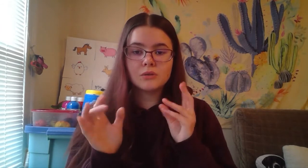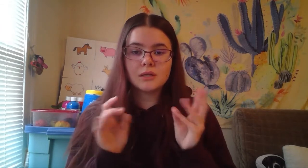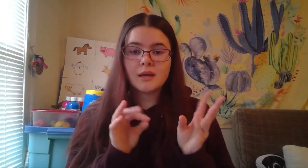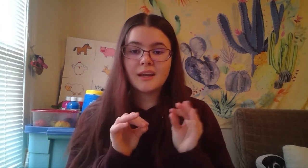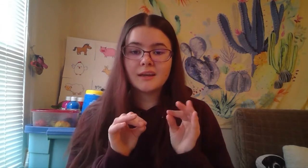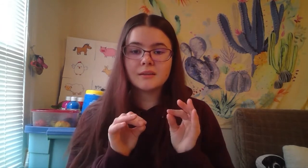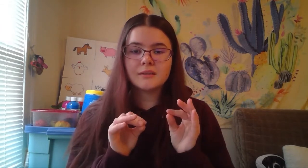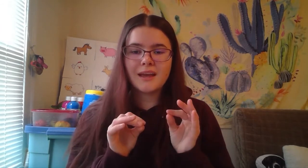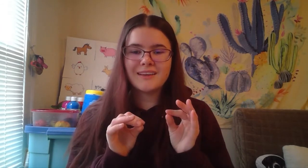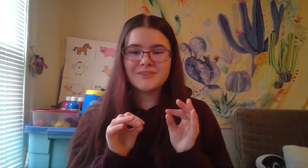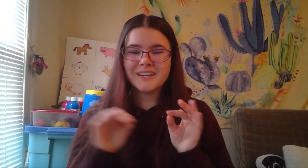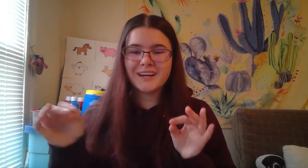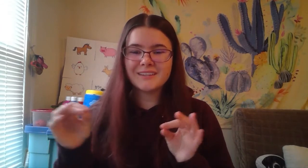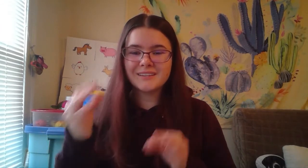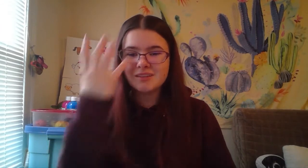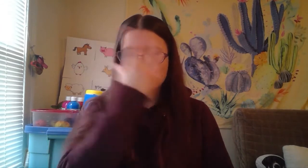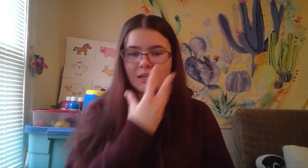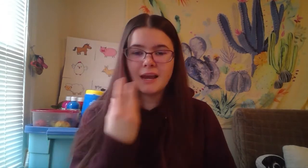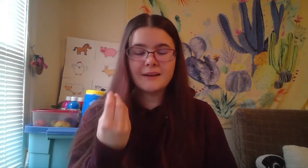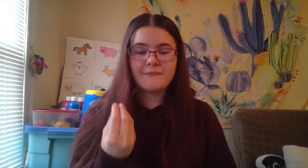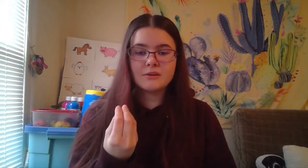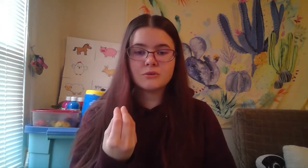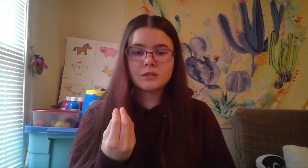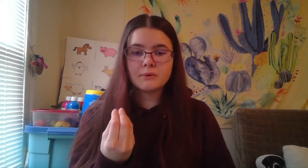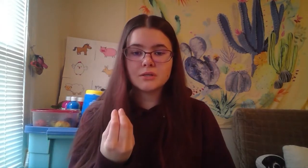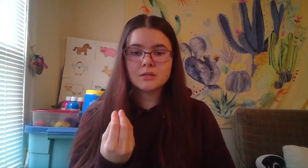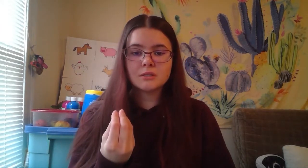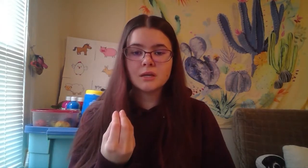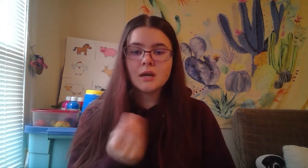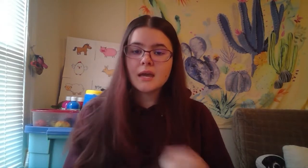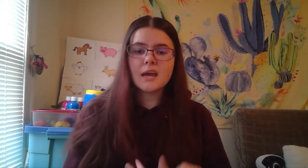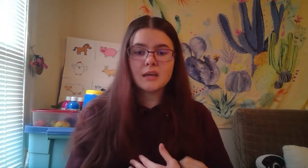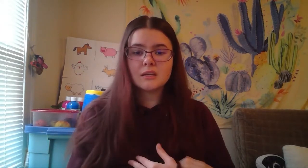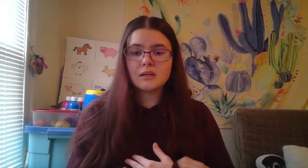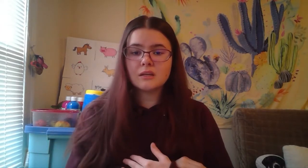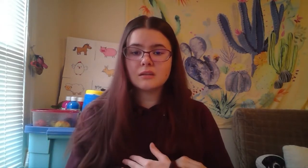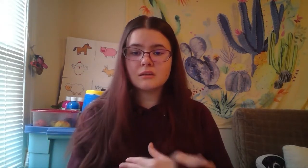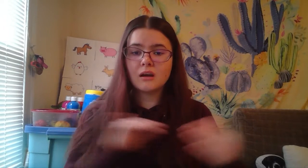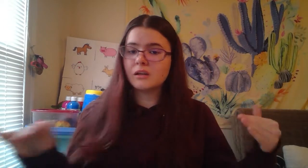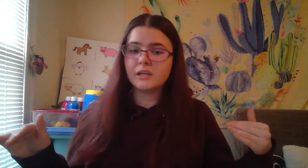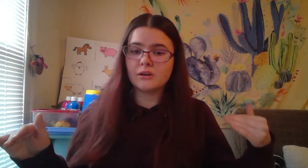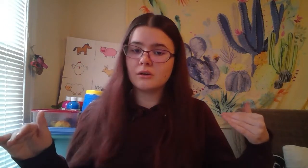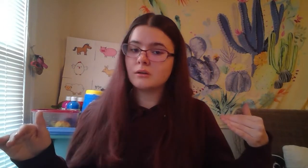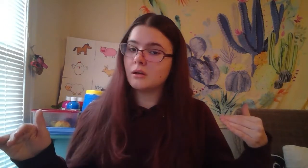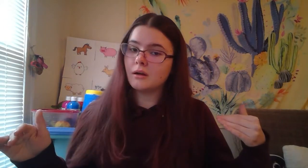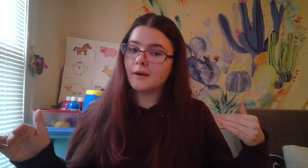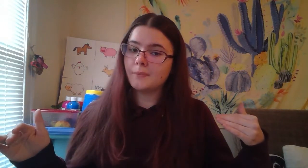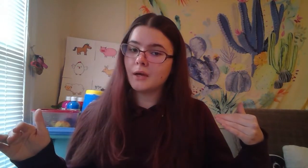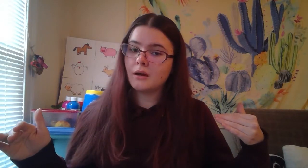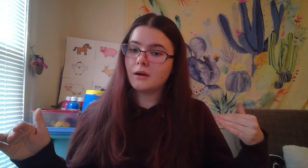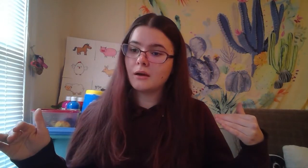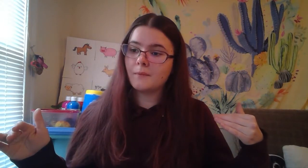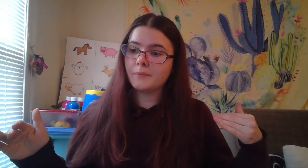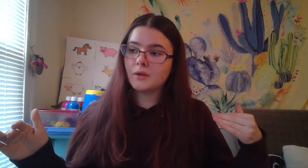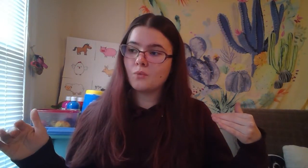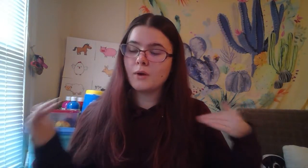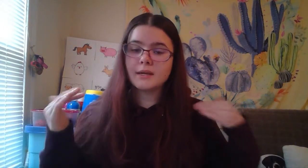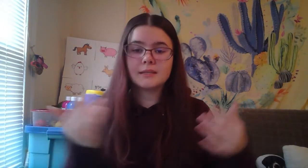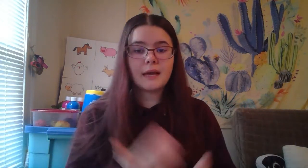using hands and you're not using any facial expression, it is unclear what